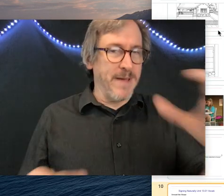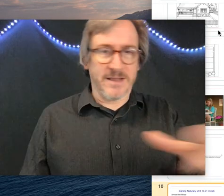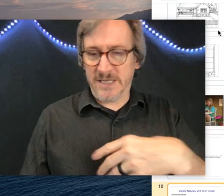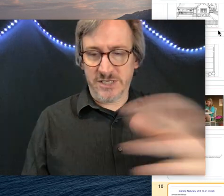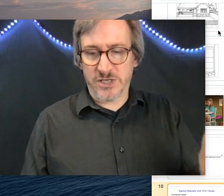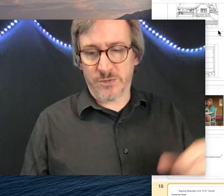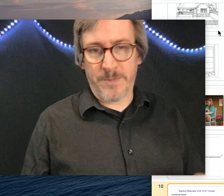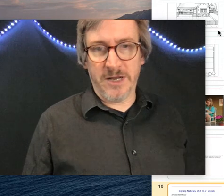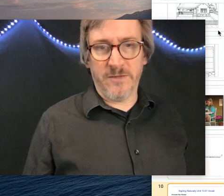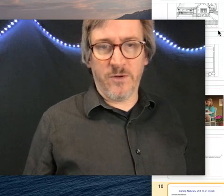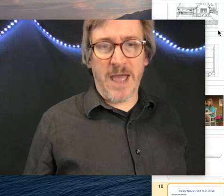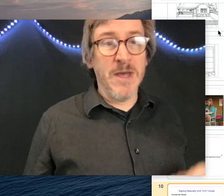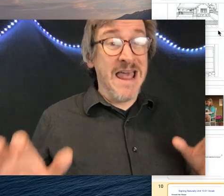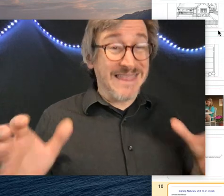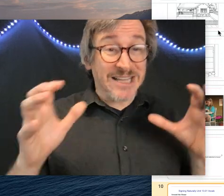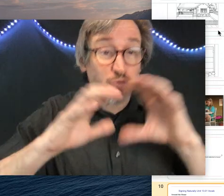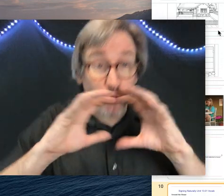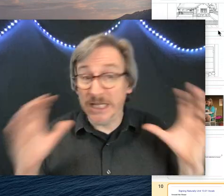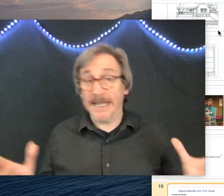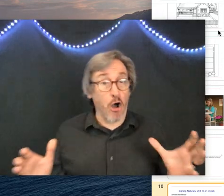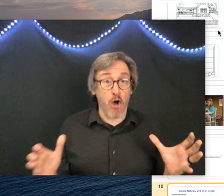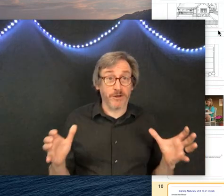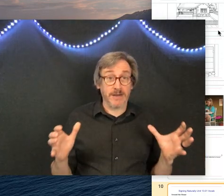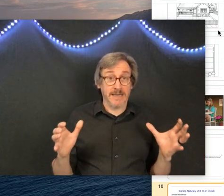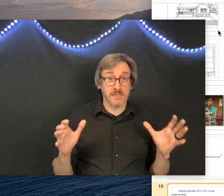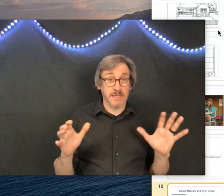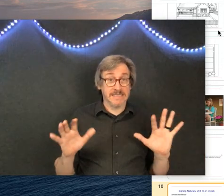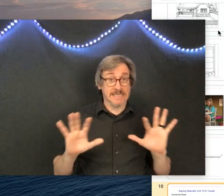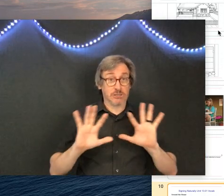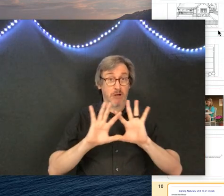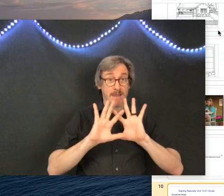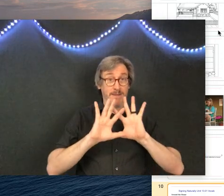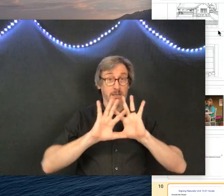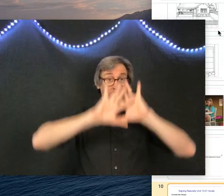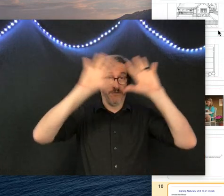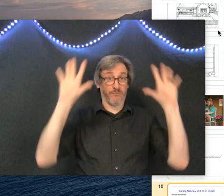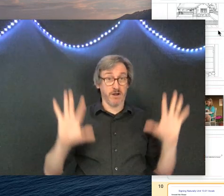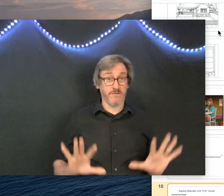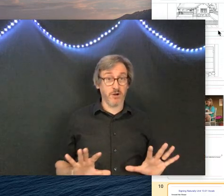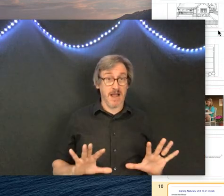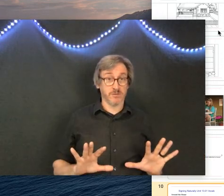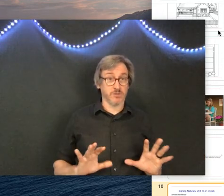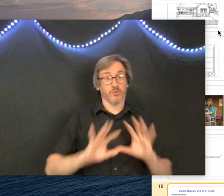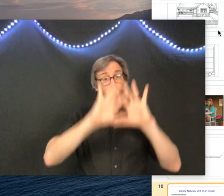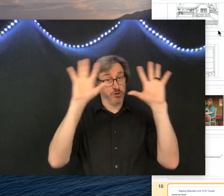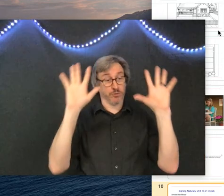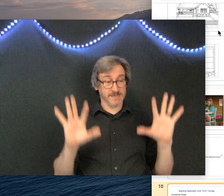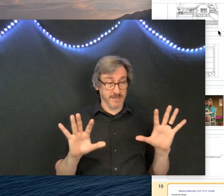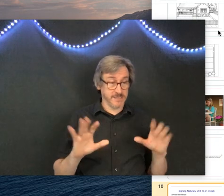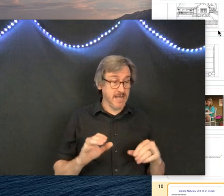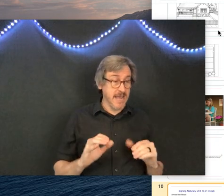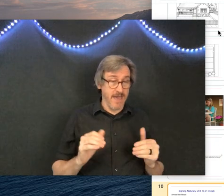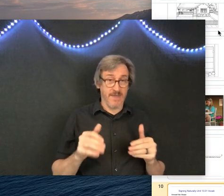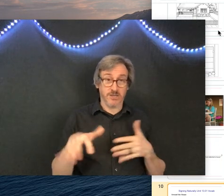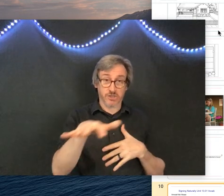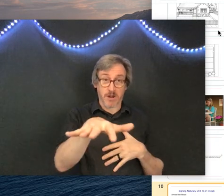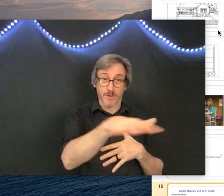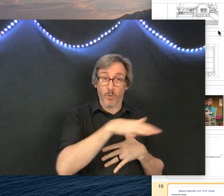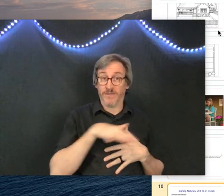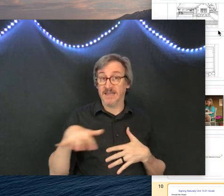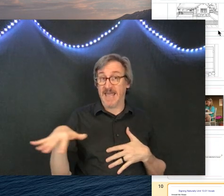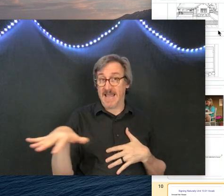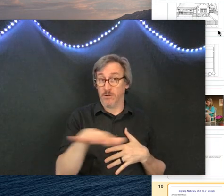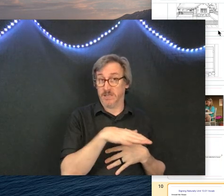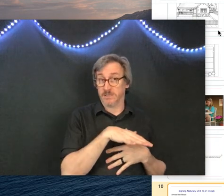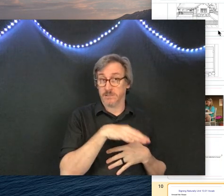We get back, this is just a repeat of the vocab. That's really all there is describing the front of your house or your residence, and then describing